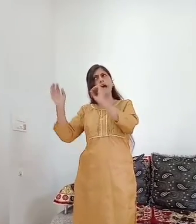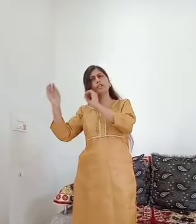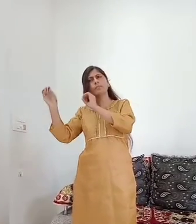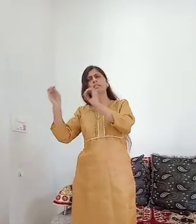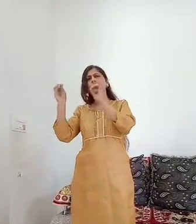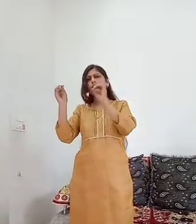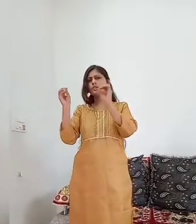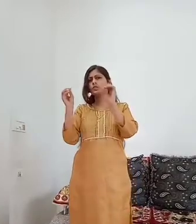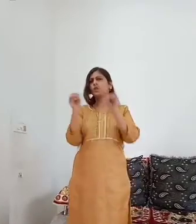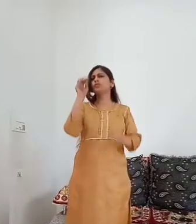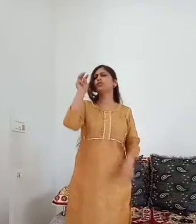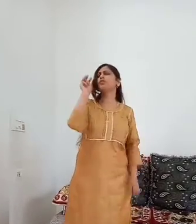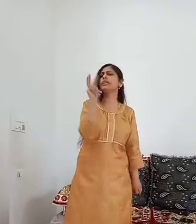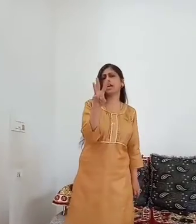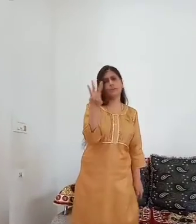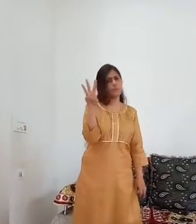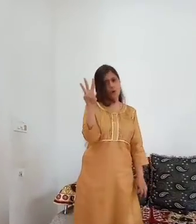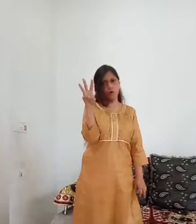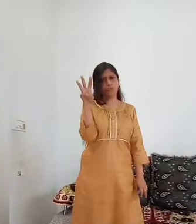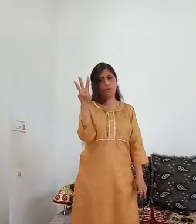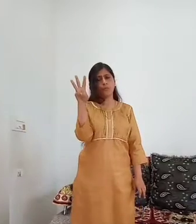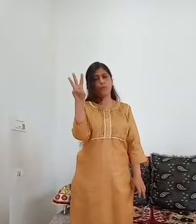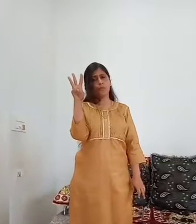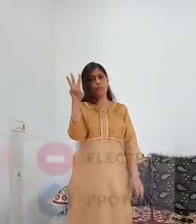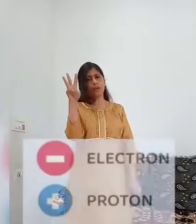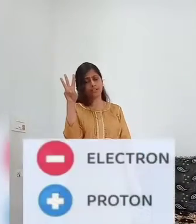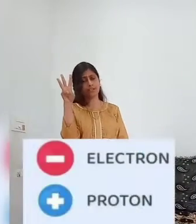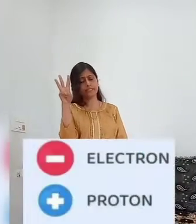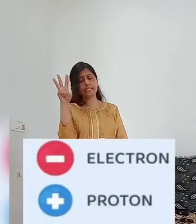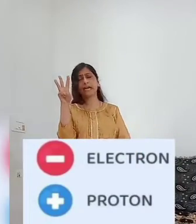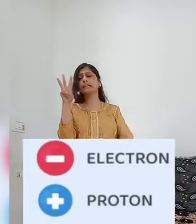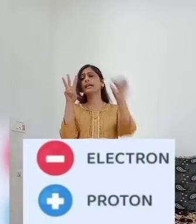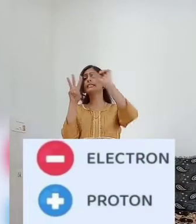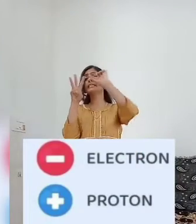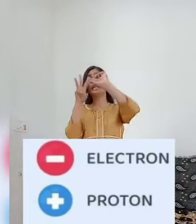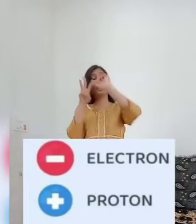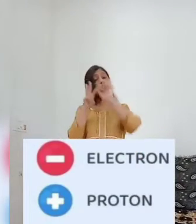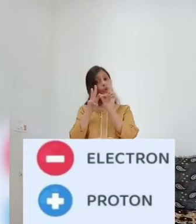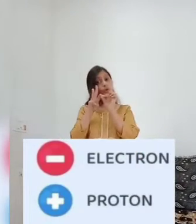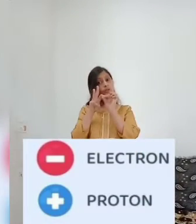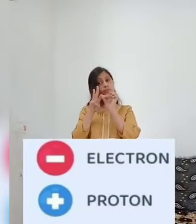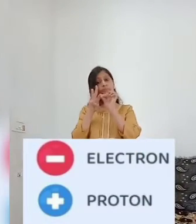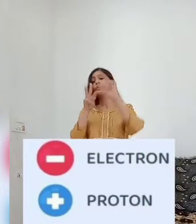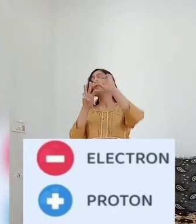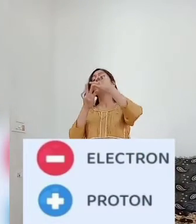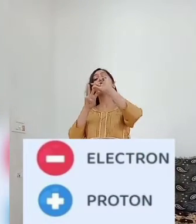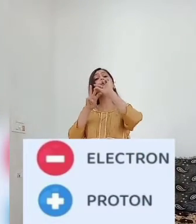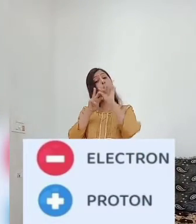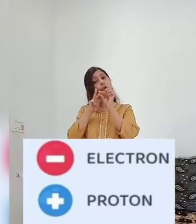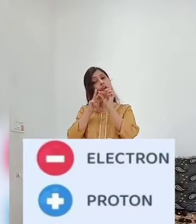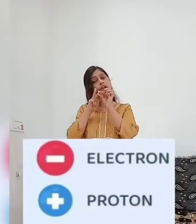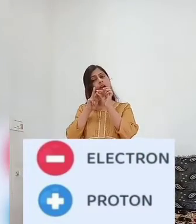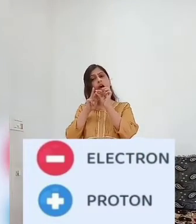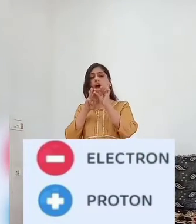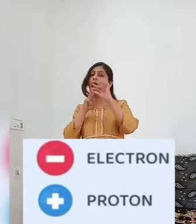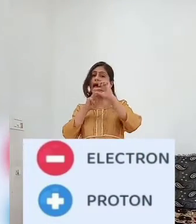atom is consist of three types of particles and that is electron, proton